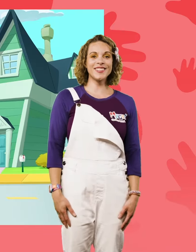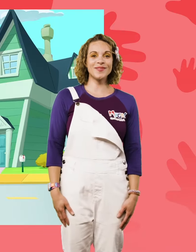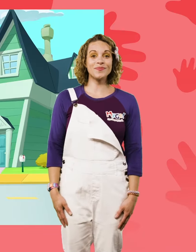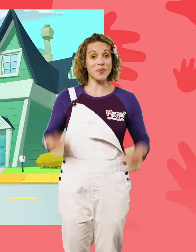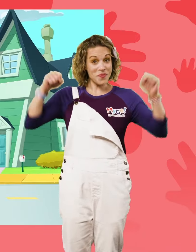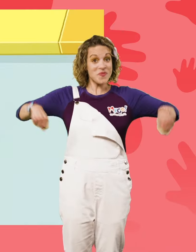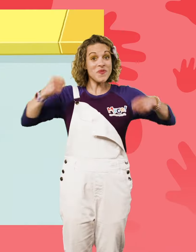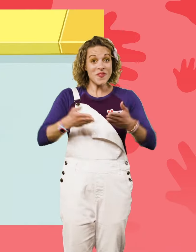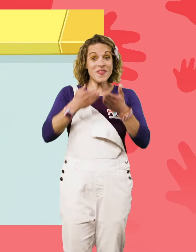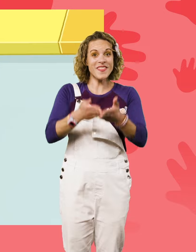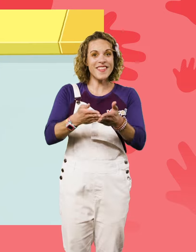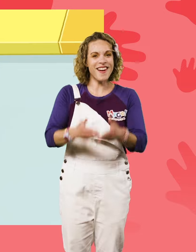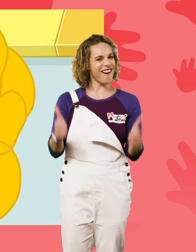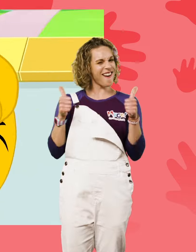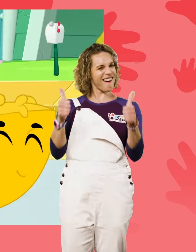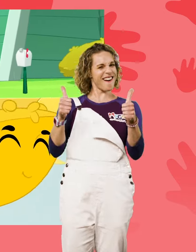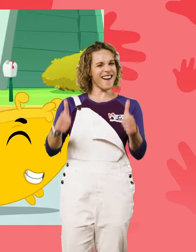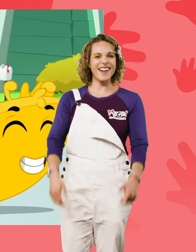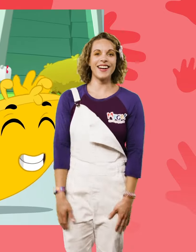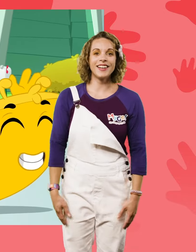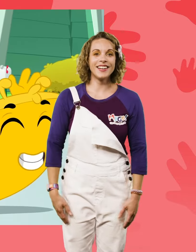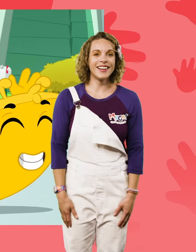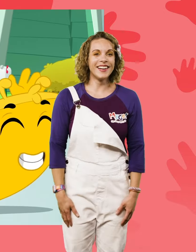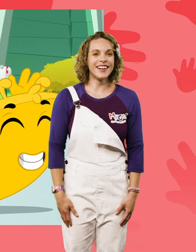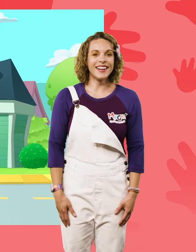A rowboat coming up.